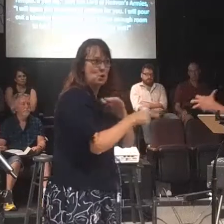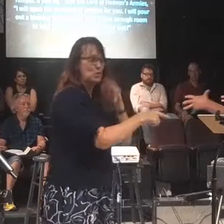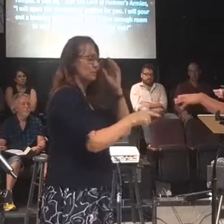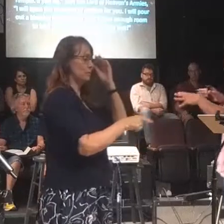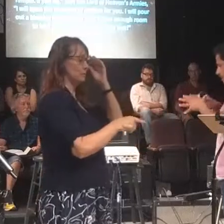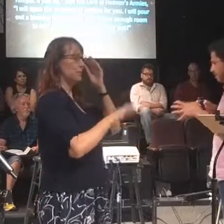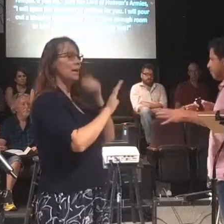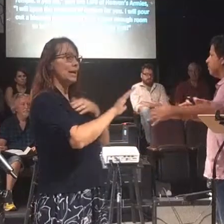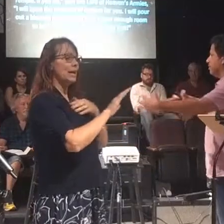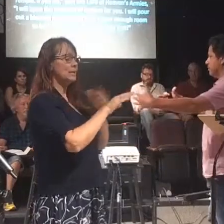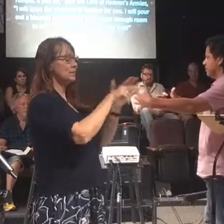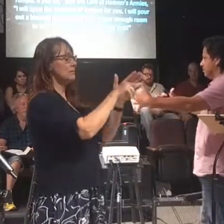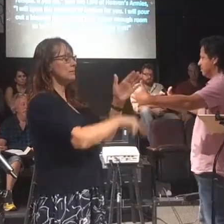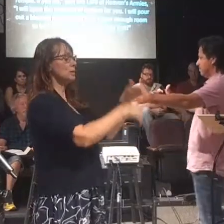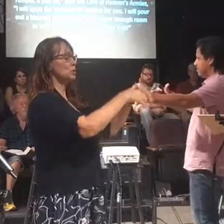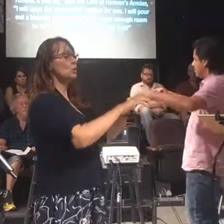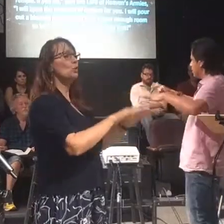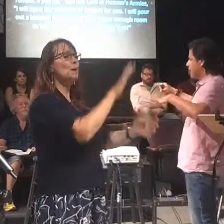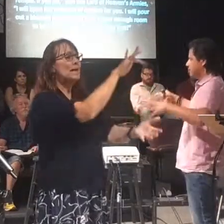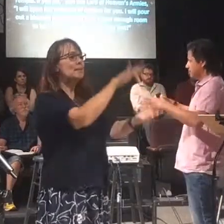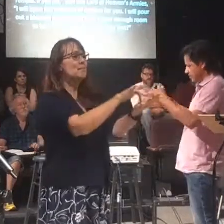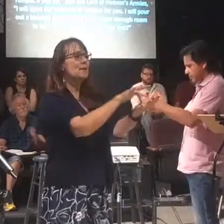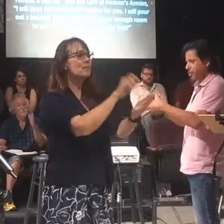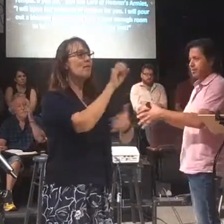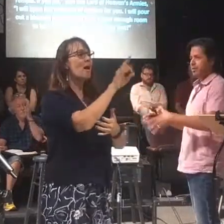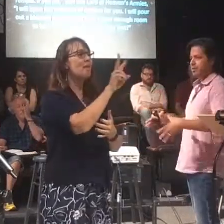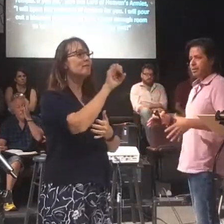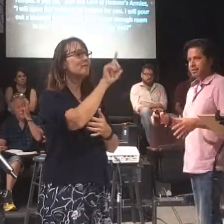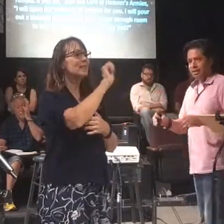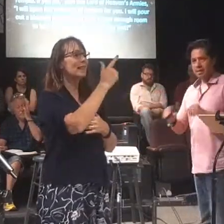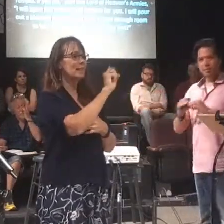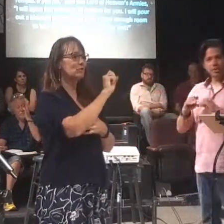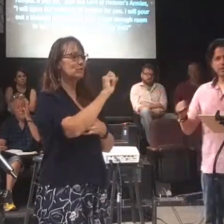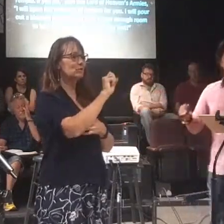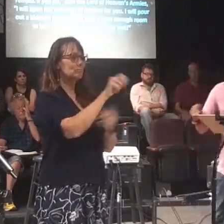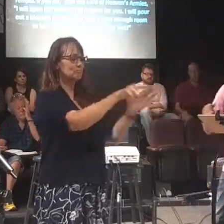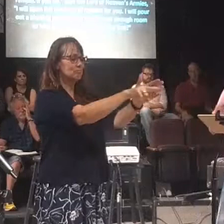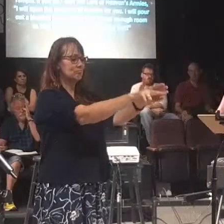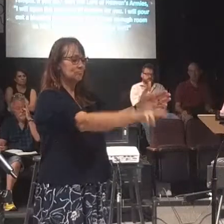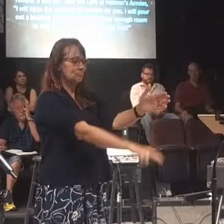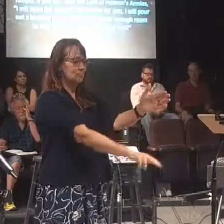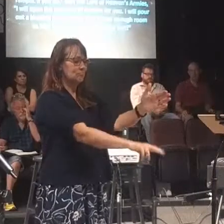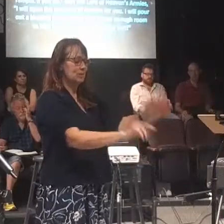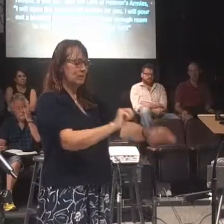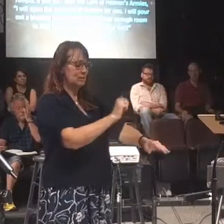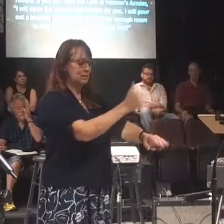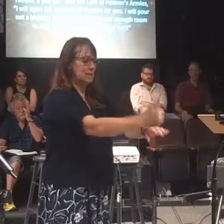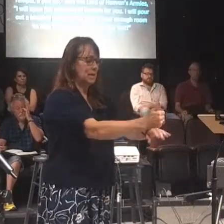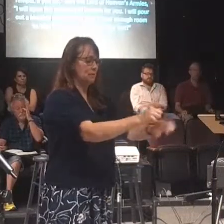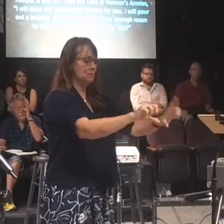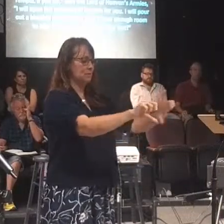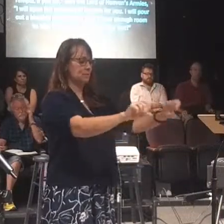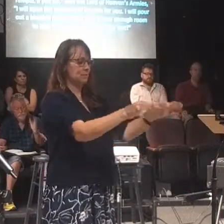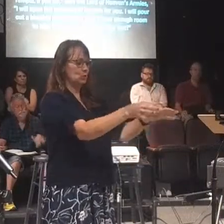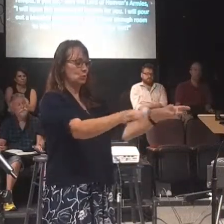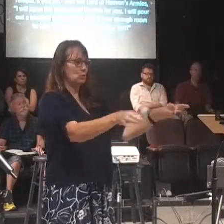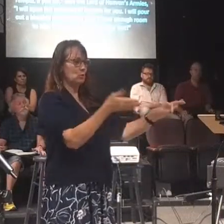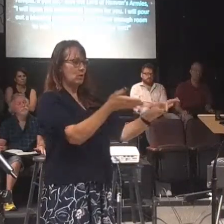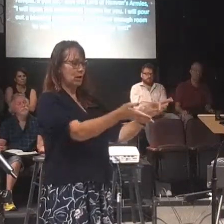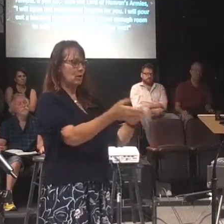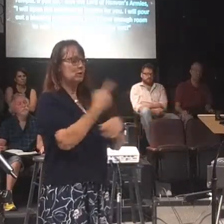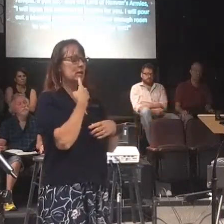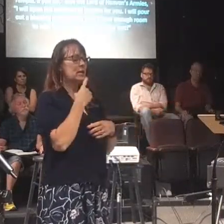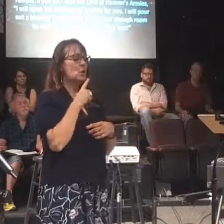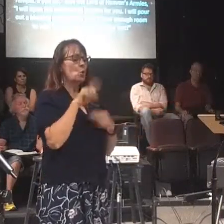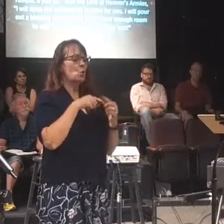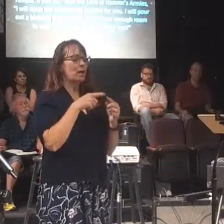his tomb was in the middle of the village, not on the outskirts, in the very middle, and they put an inscription there that said, "When he